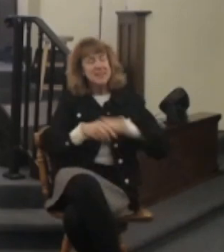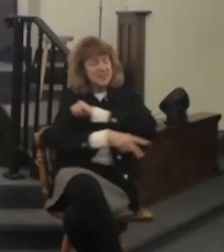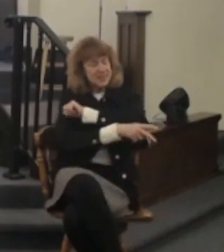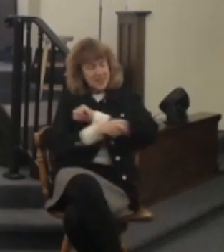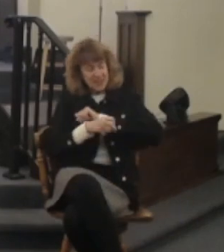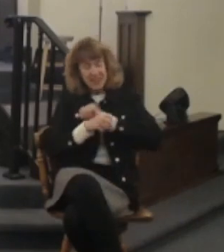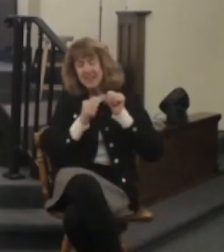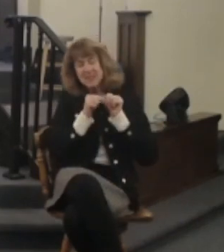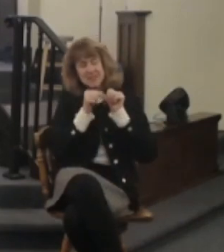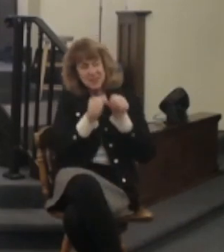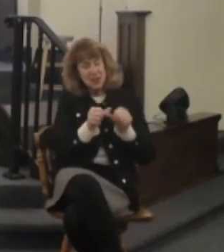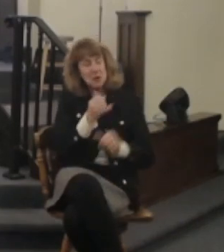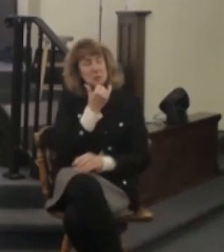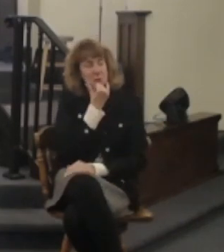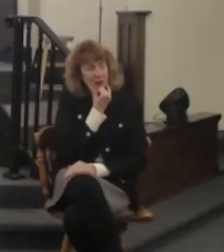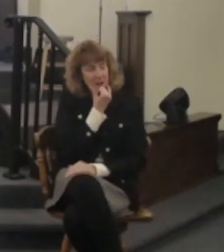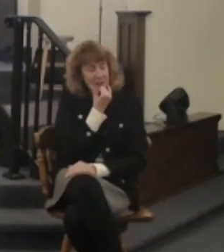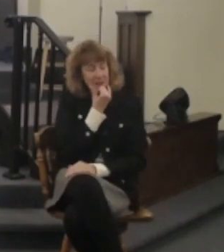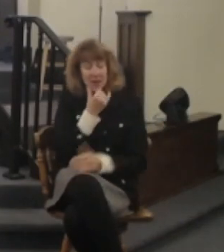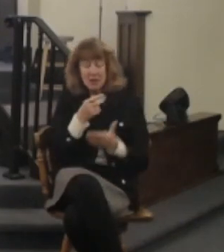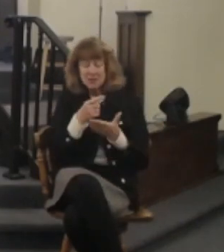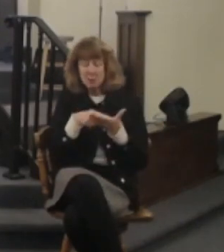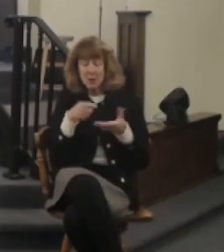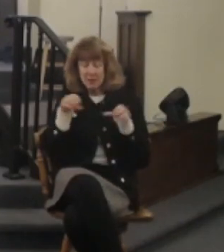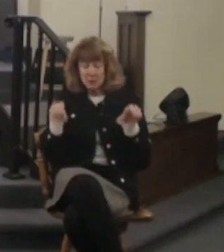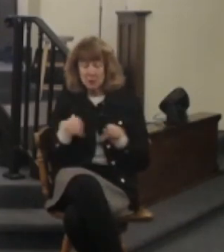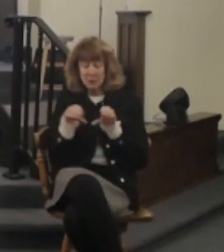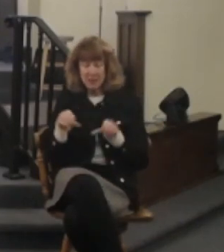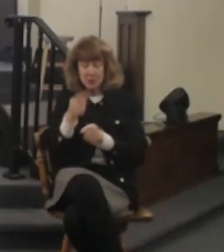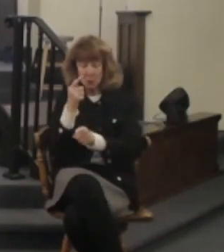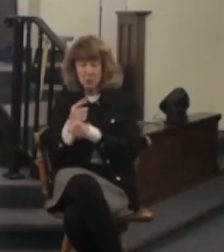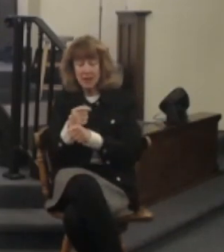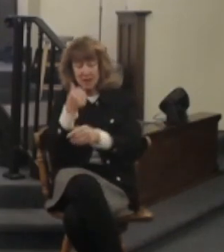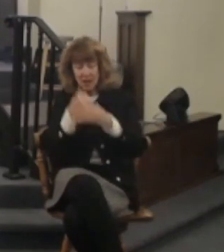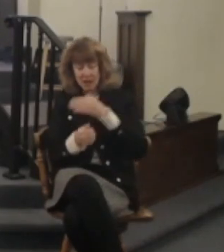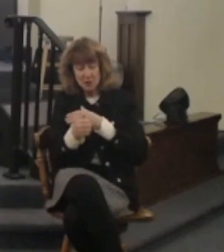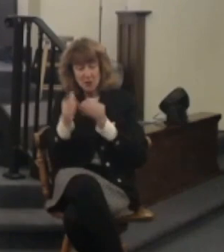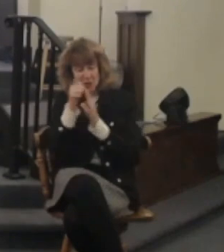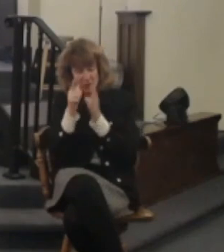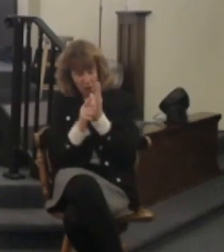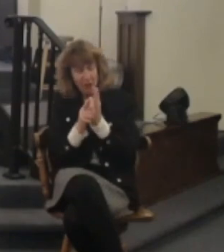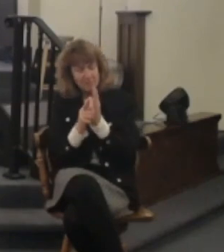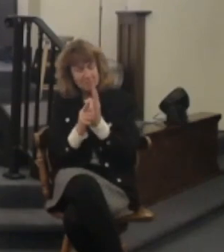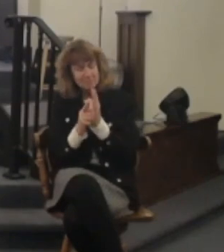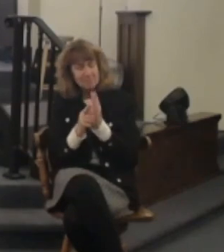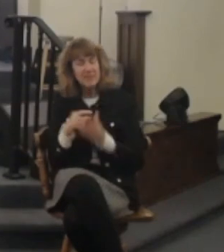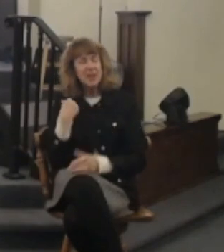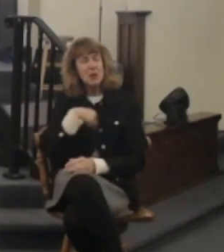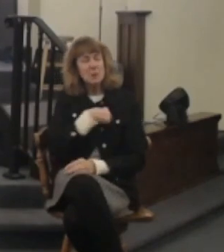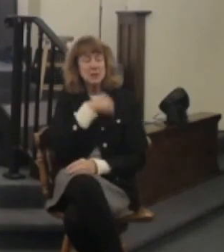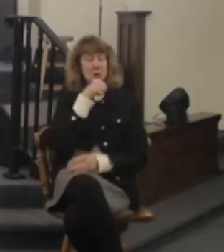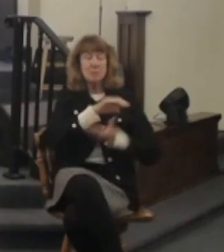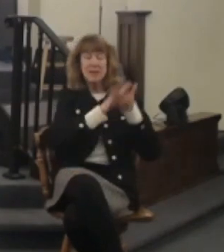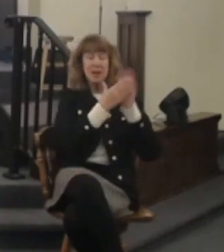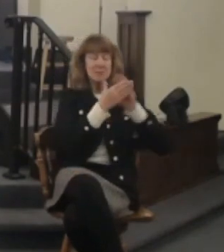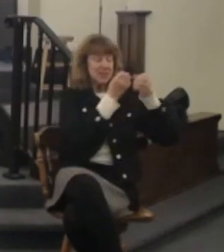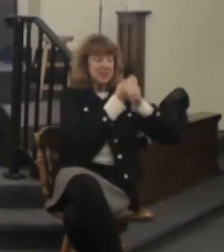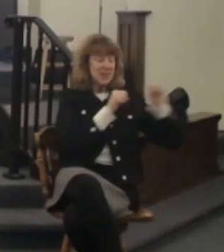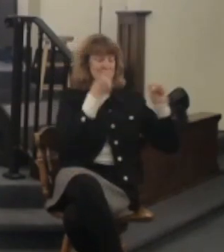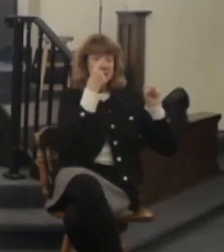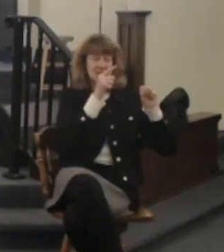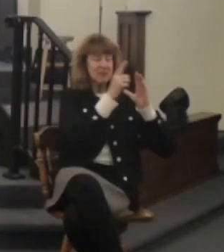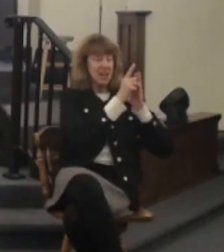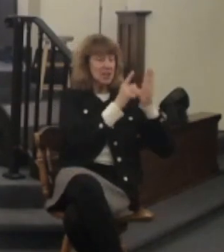Okay. So if it was right under the law, it's still right. We don't get saved by the law, but